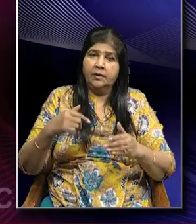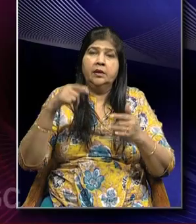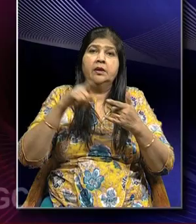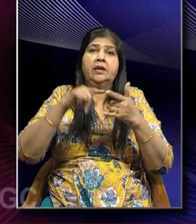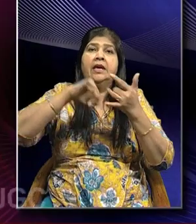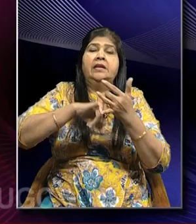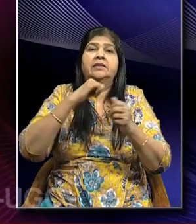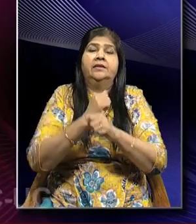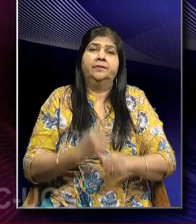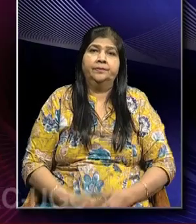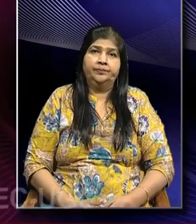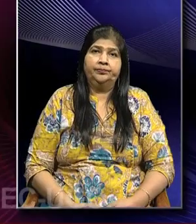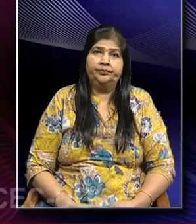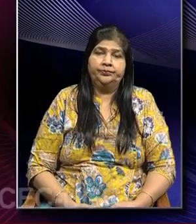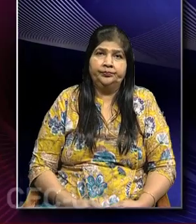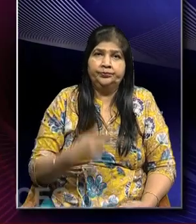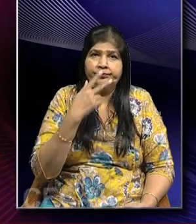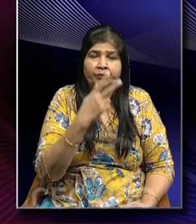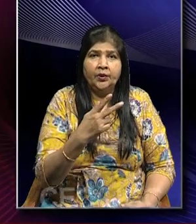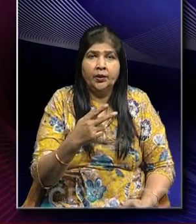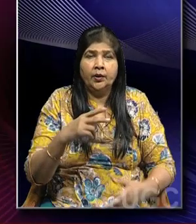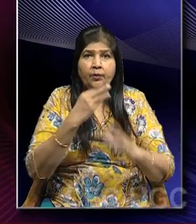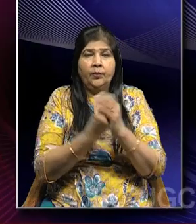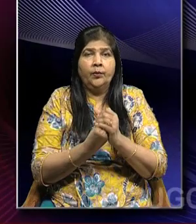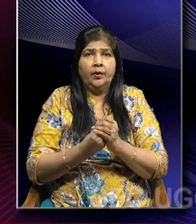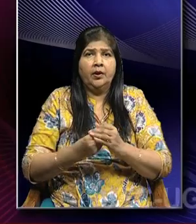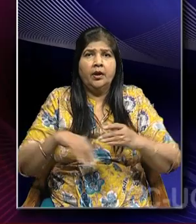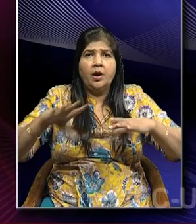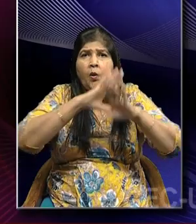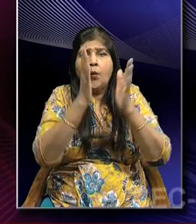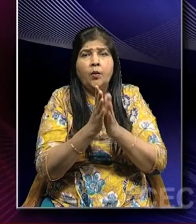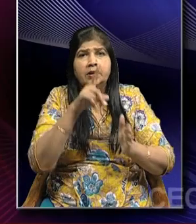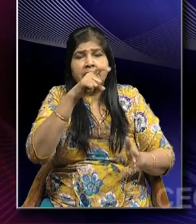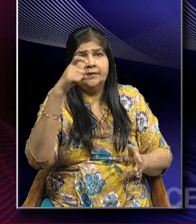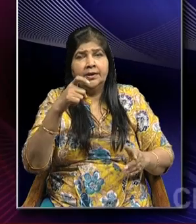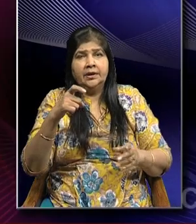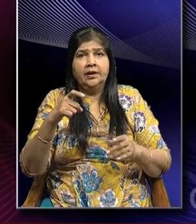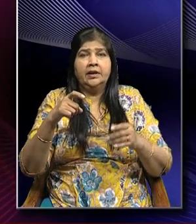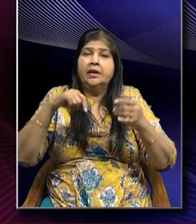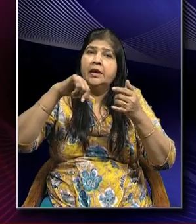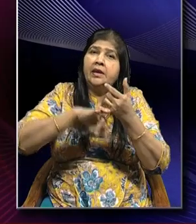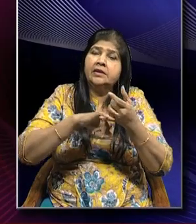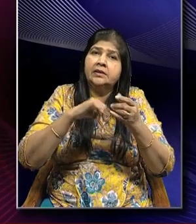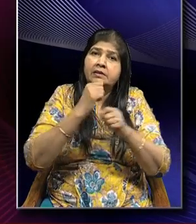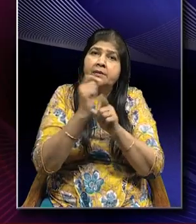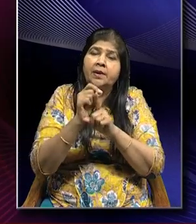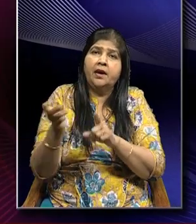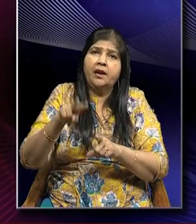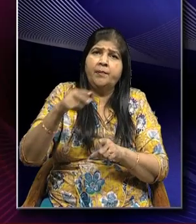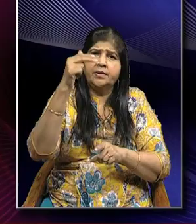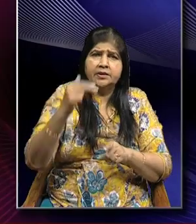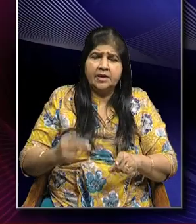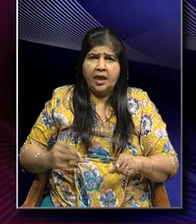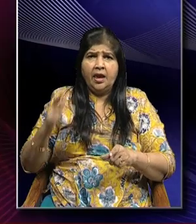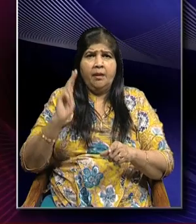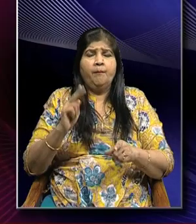ESG. So if you make a word cloud of all 17 SDGs, you would find the repetition of the